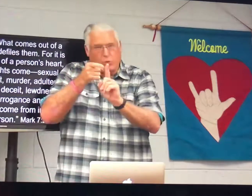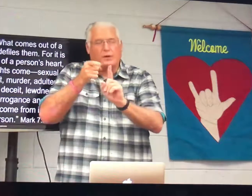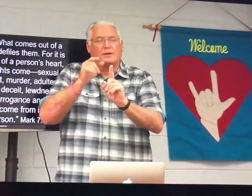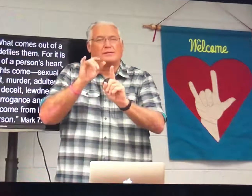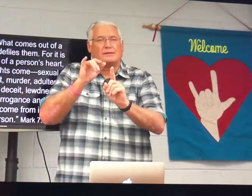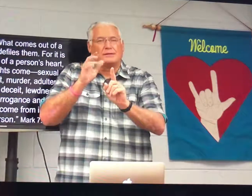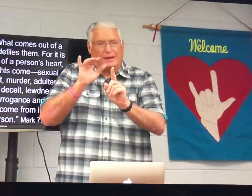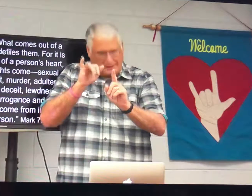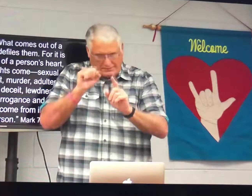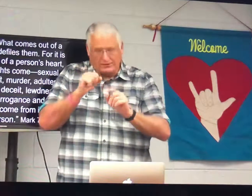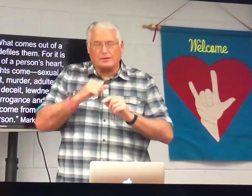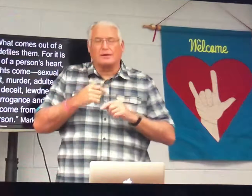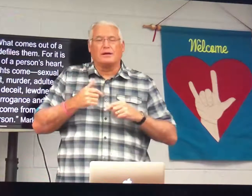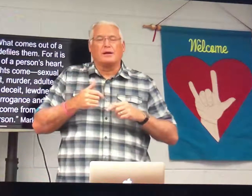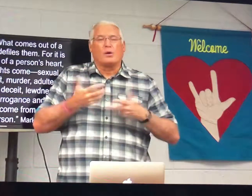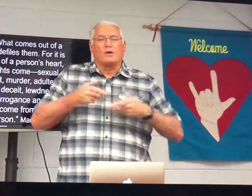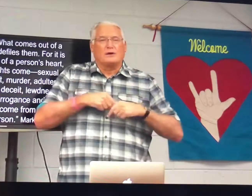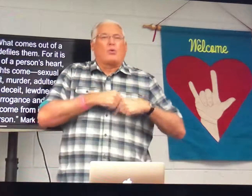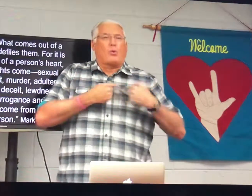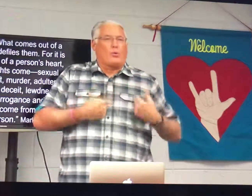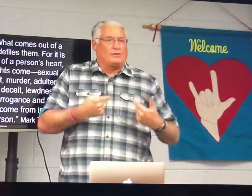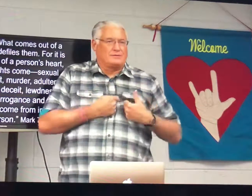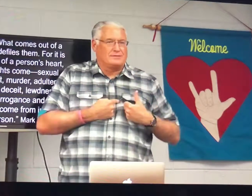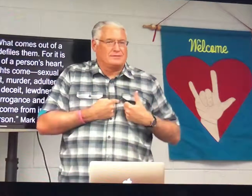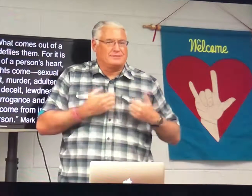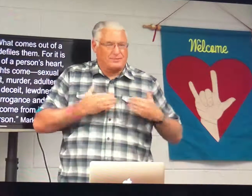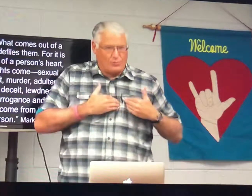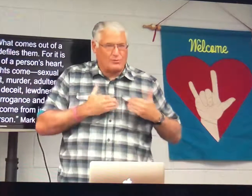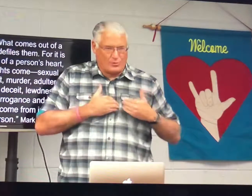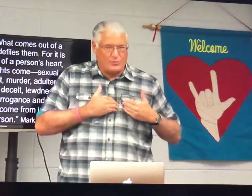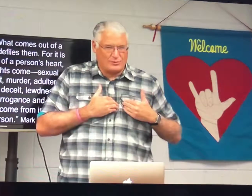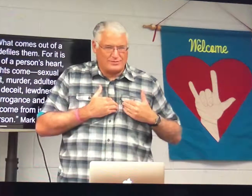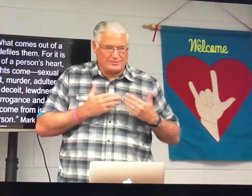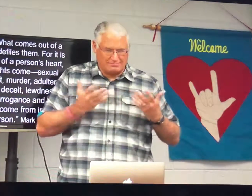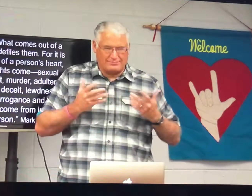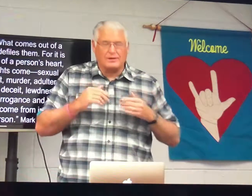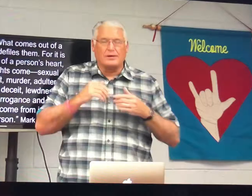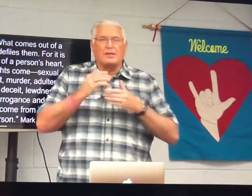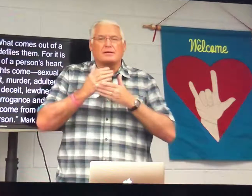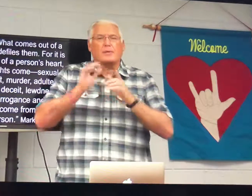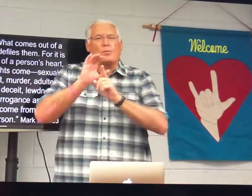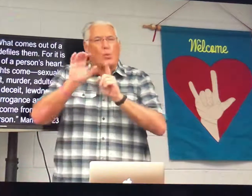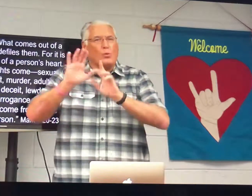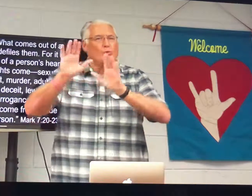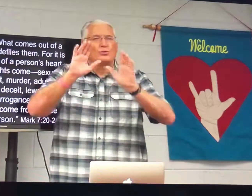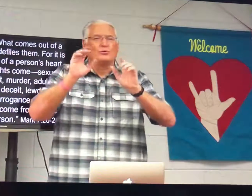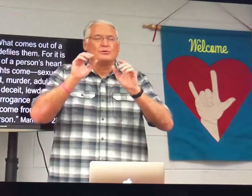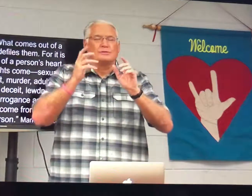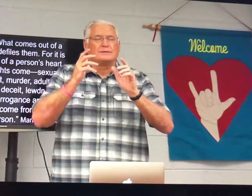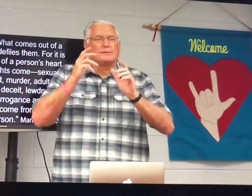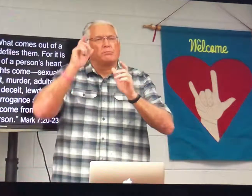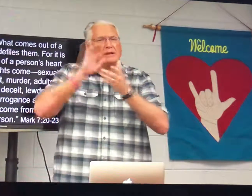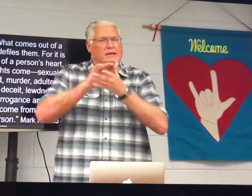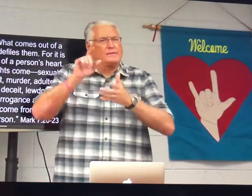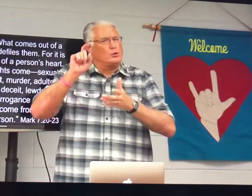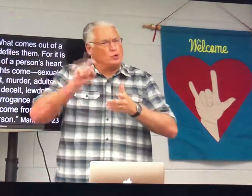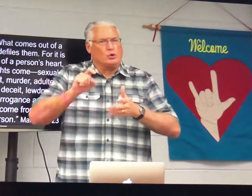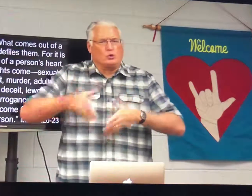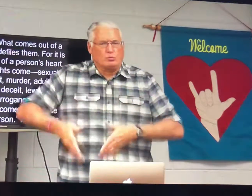decisions. 8-5 on the record in his role most of the time as that guy that's going to come in after the opener, but